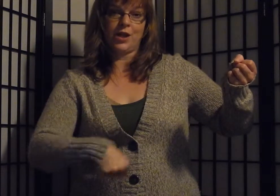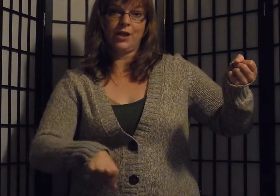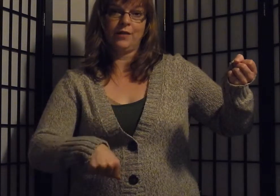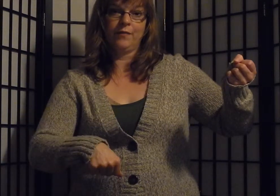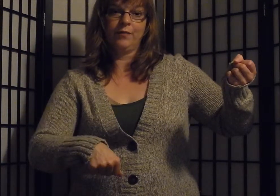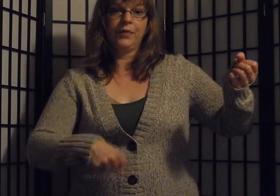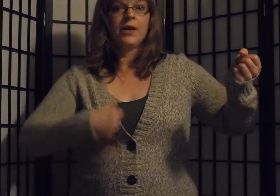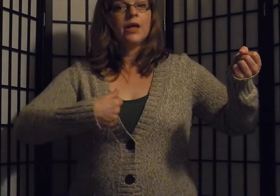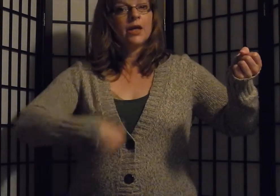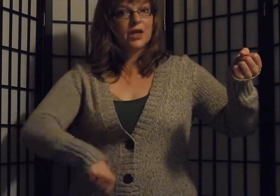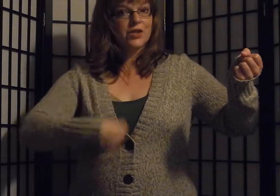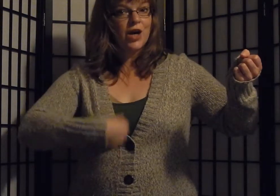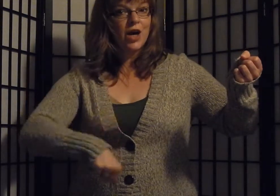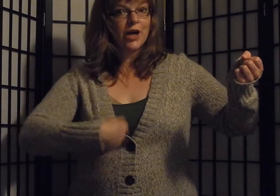guitar. Guitar,